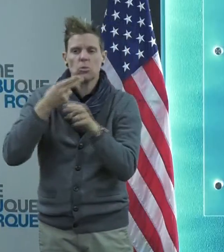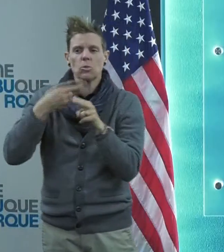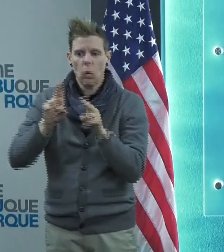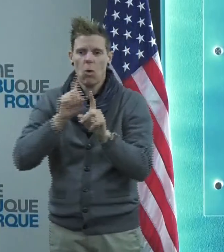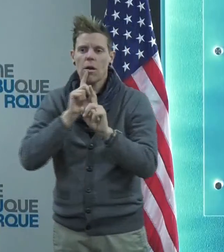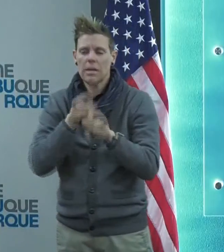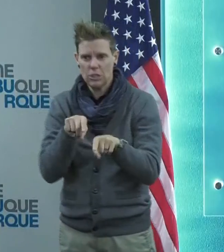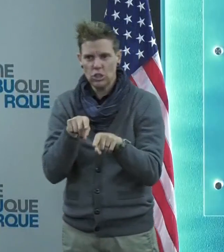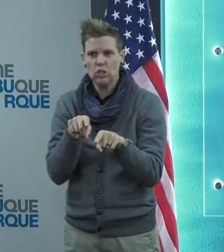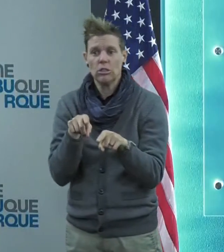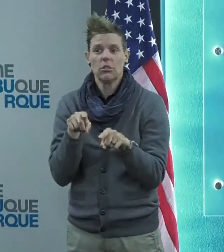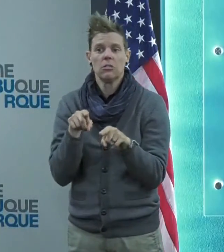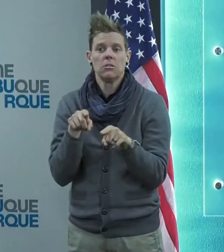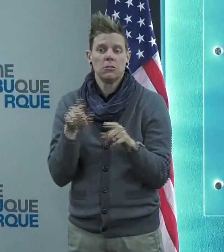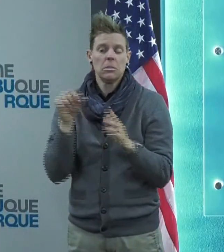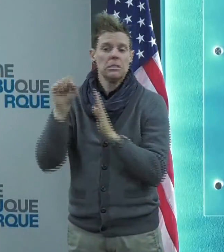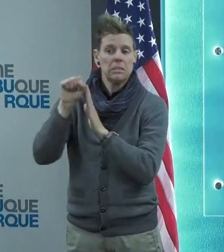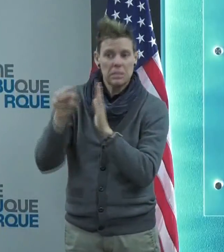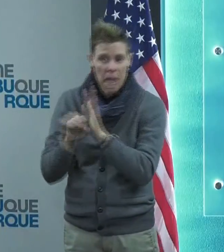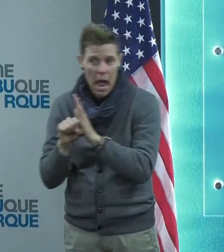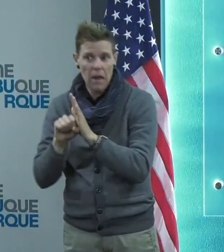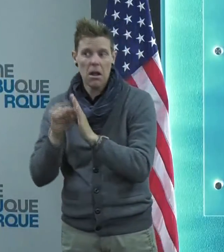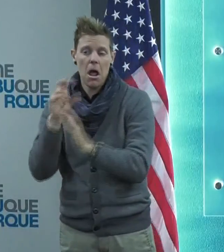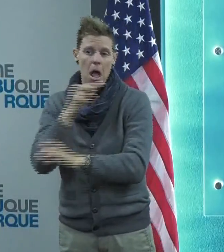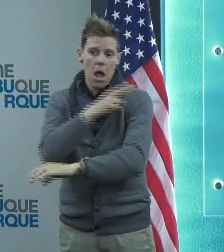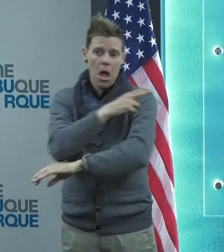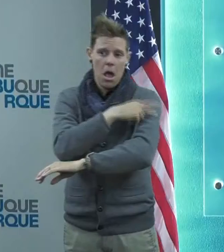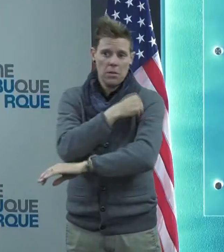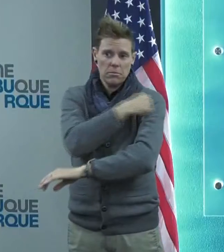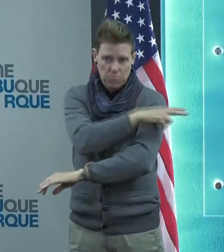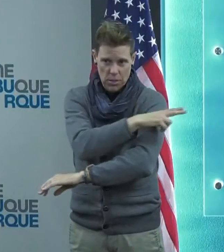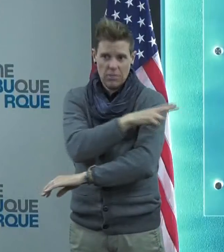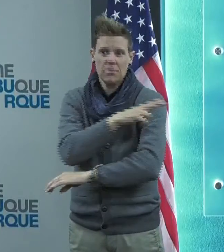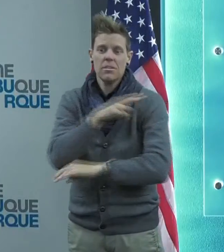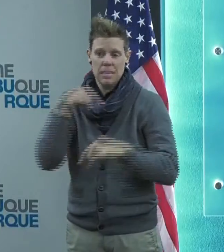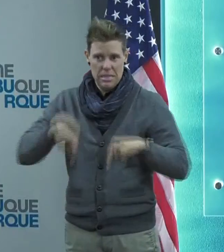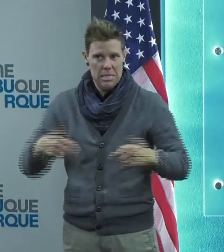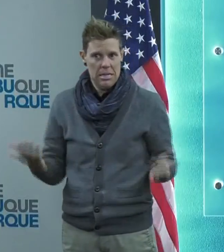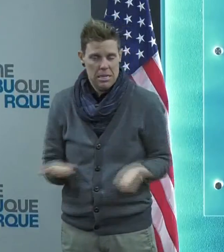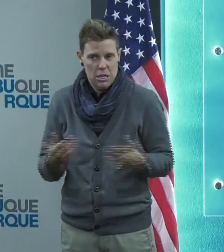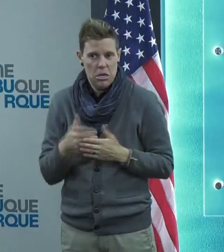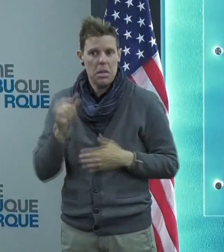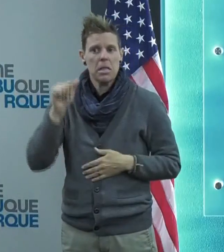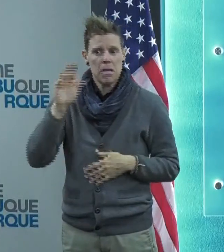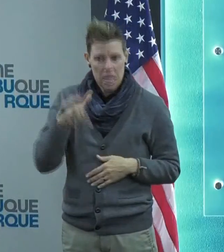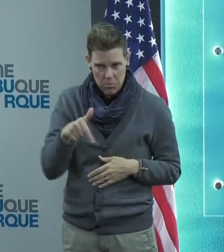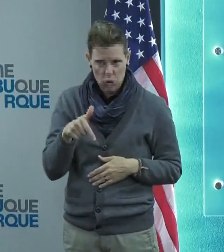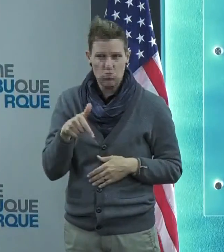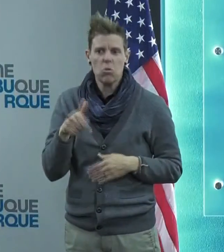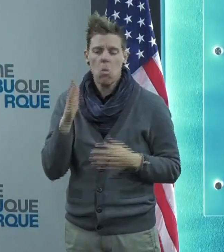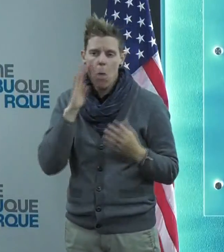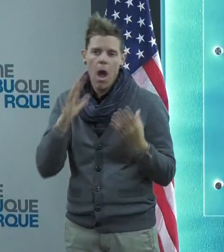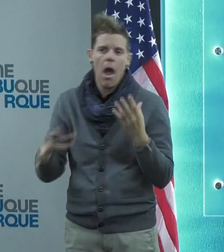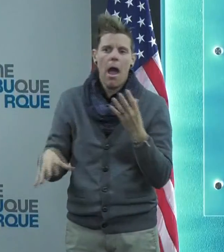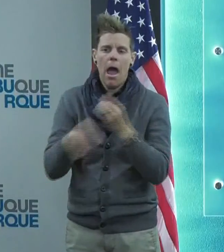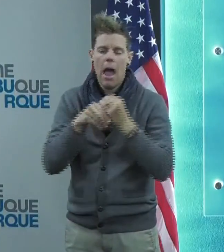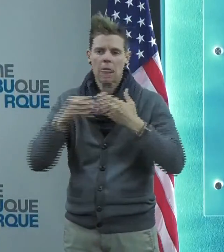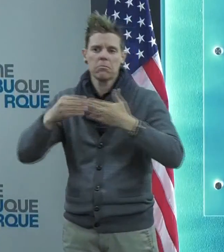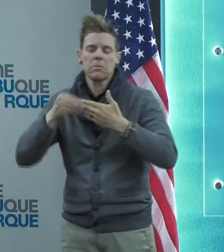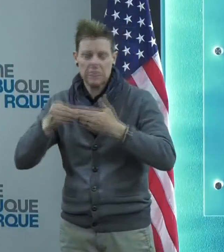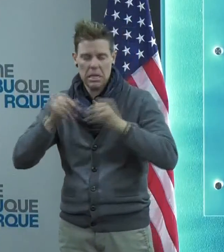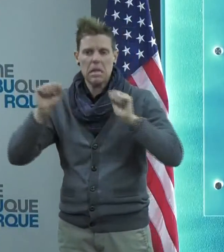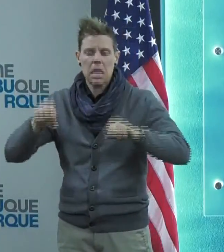hospital systems in the metro did a great job of adding flex capacity, which, by the way, I had a number of people think that I was saying